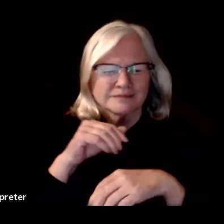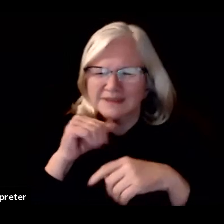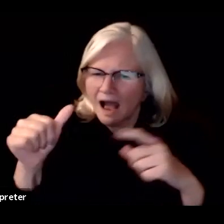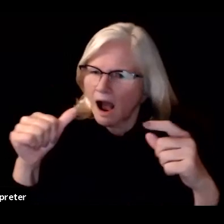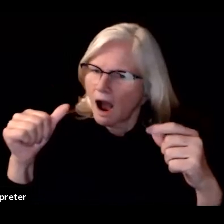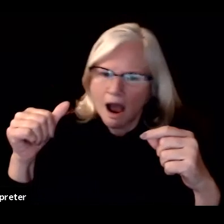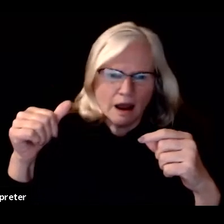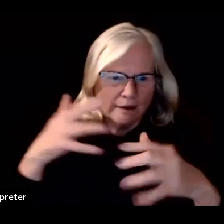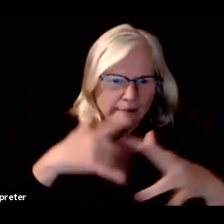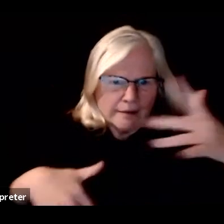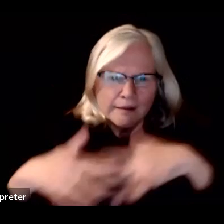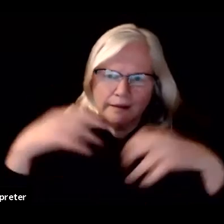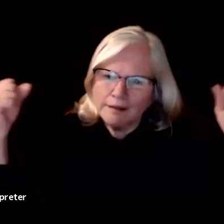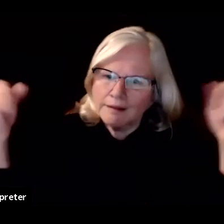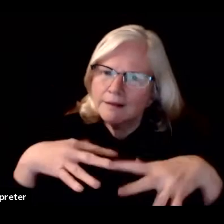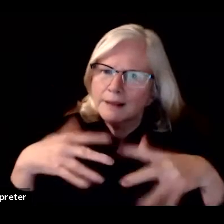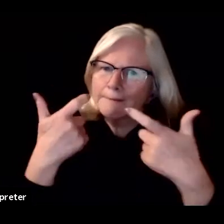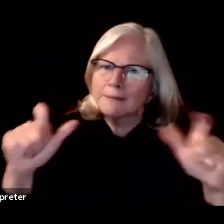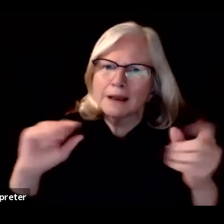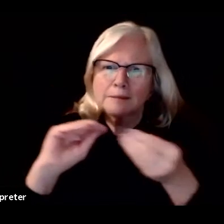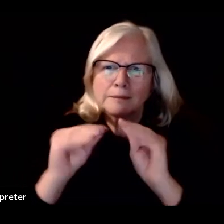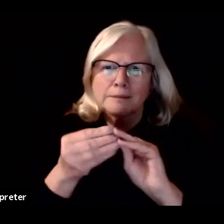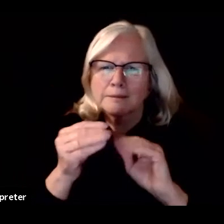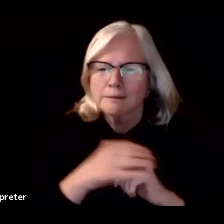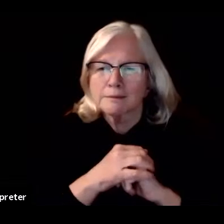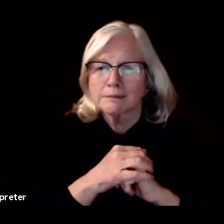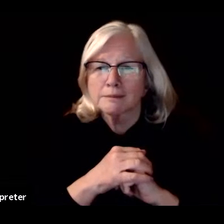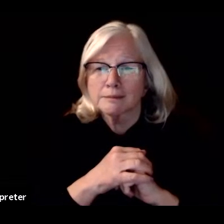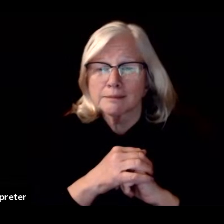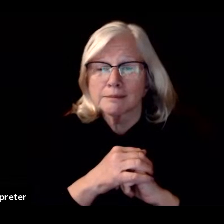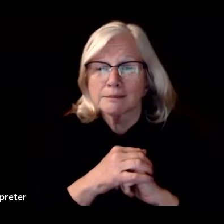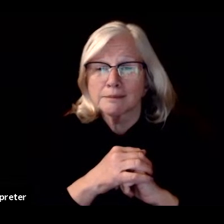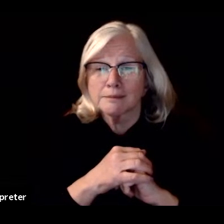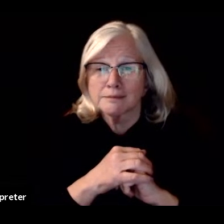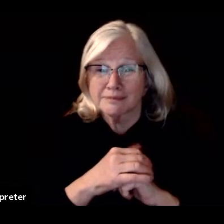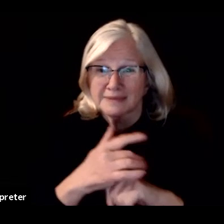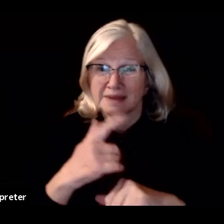to get tested when it is recommended that they do so.